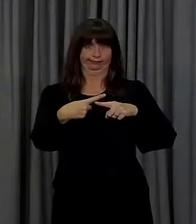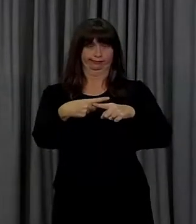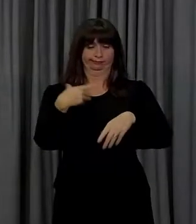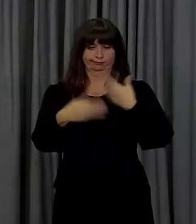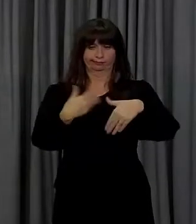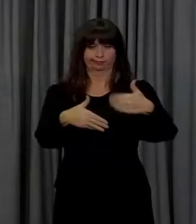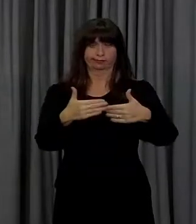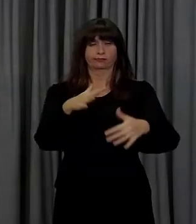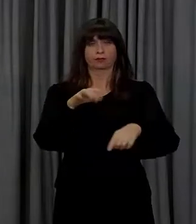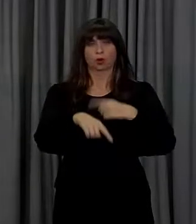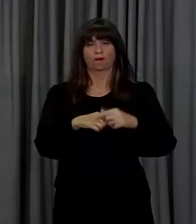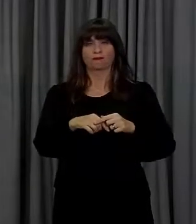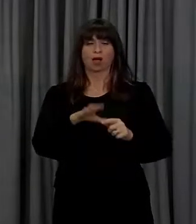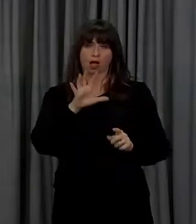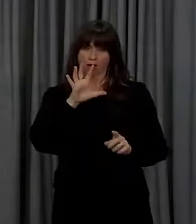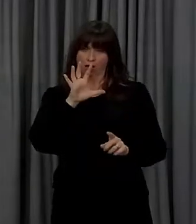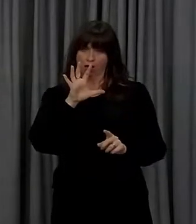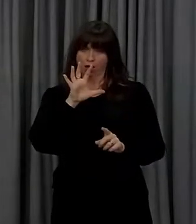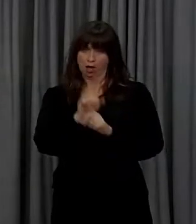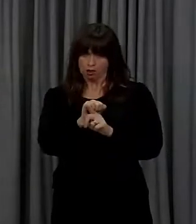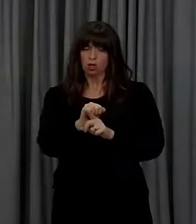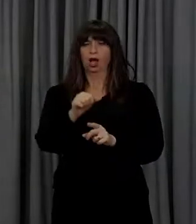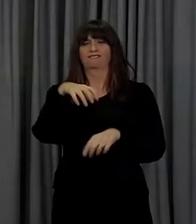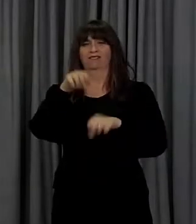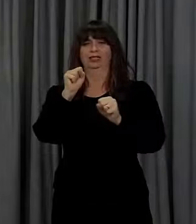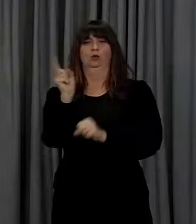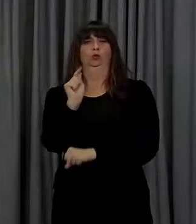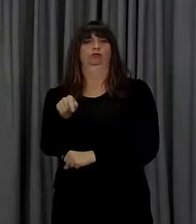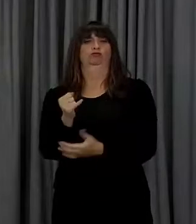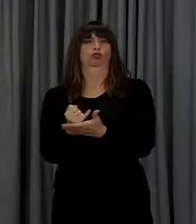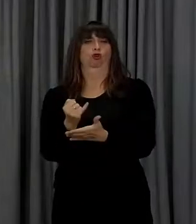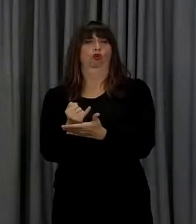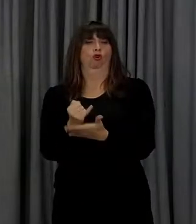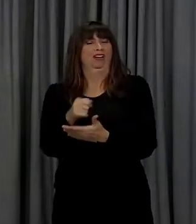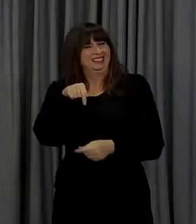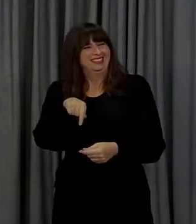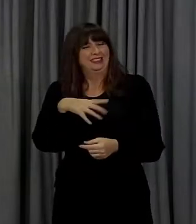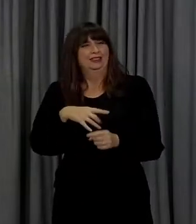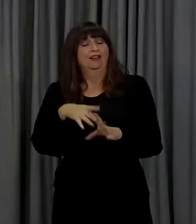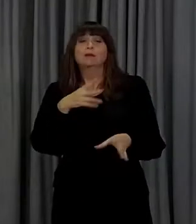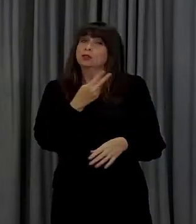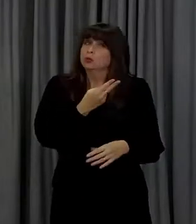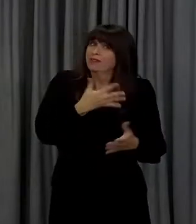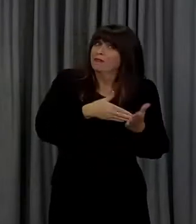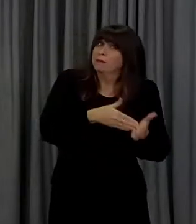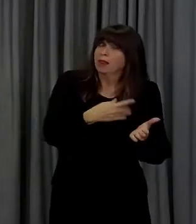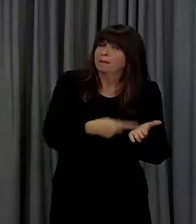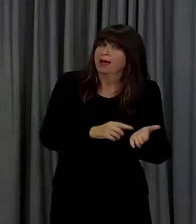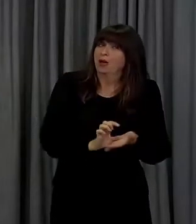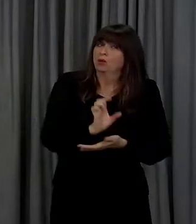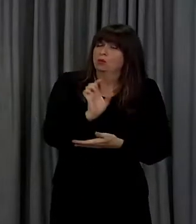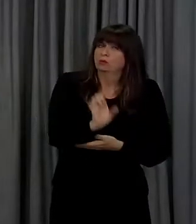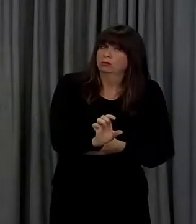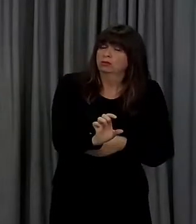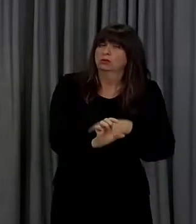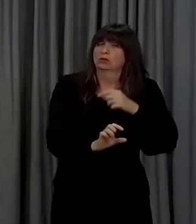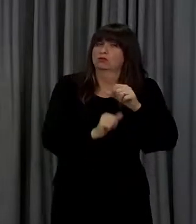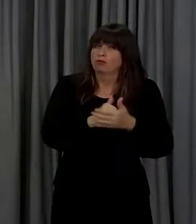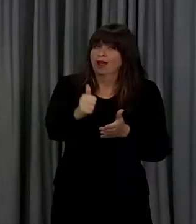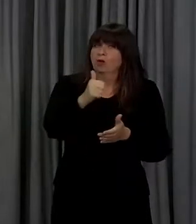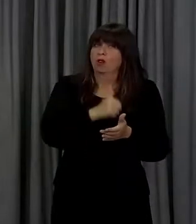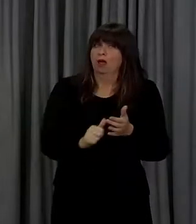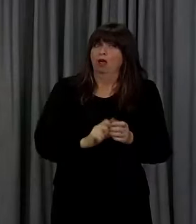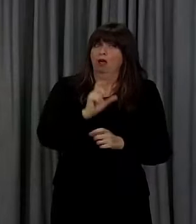diagnostics. But I think we accept that there is massive pressure on the system. The fact we've put in £25 million on an ongoing basis